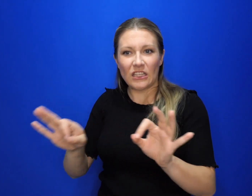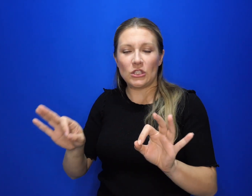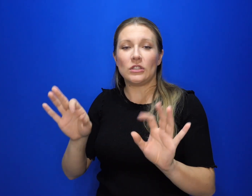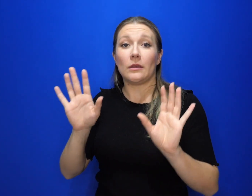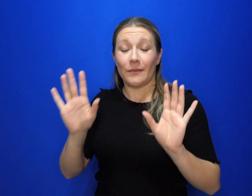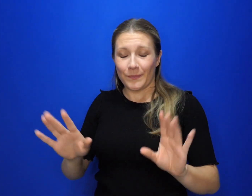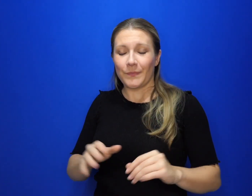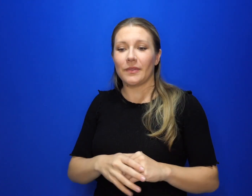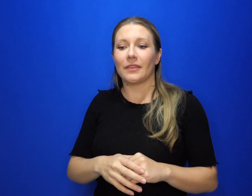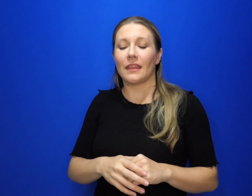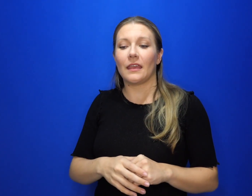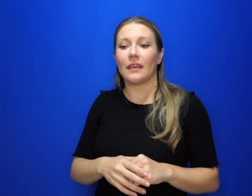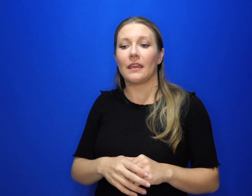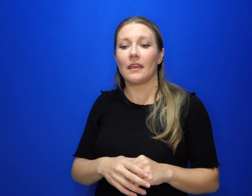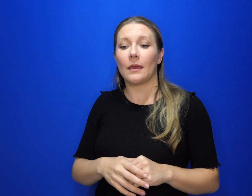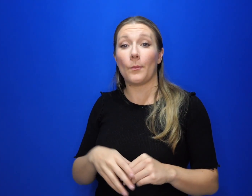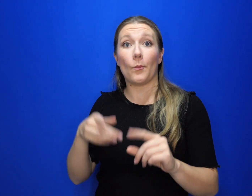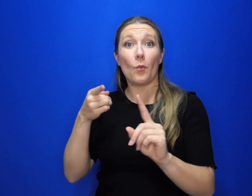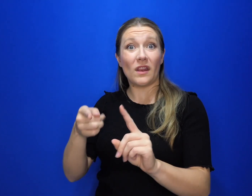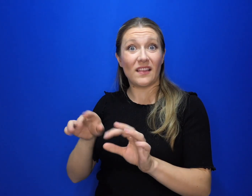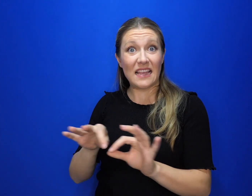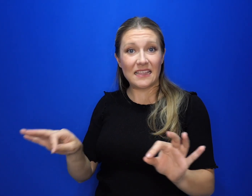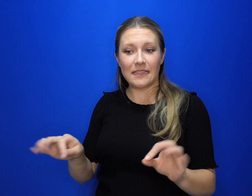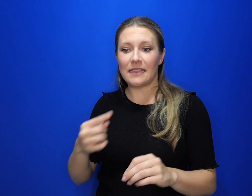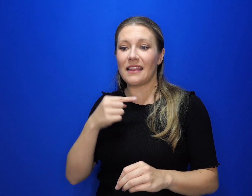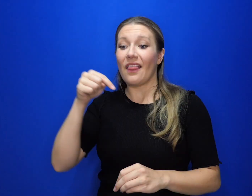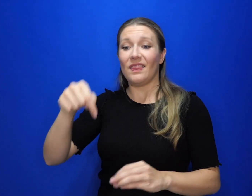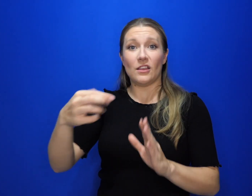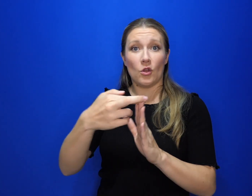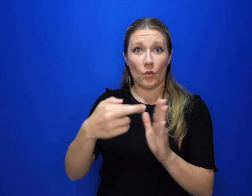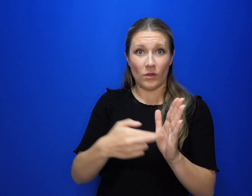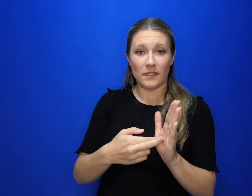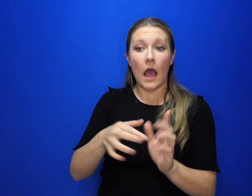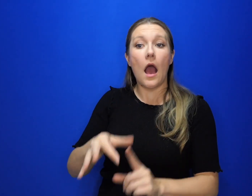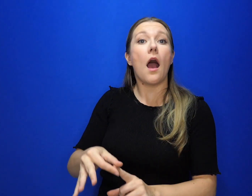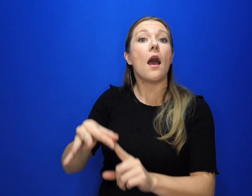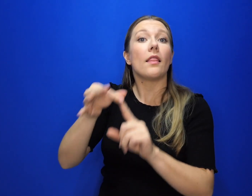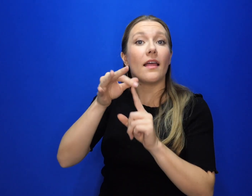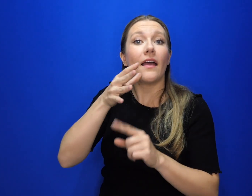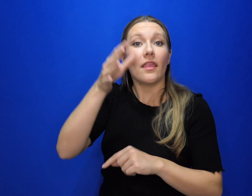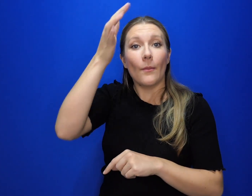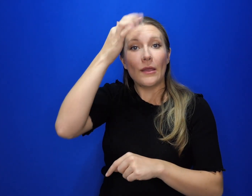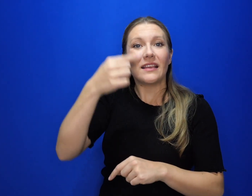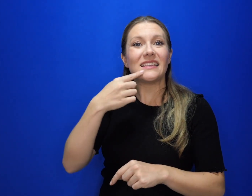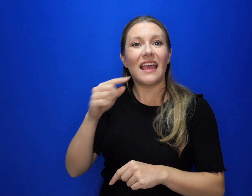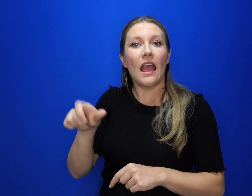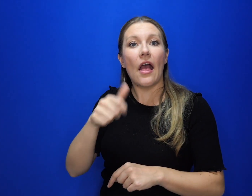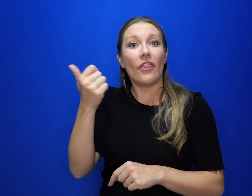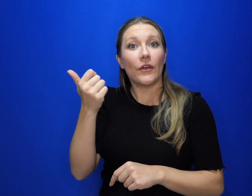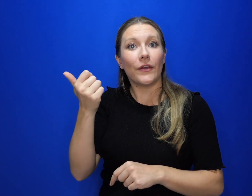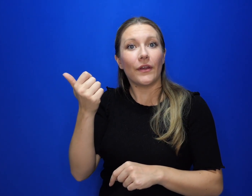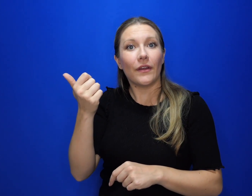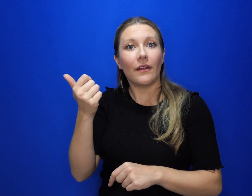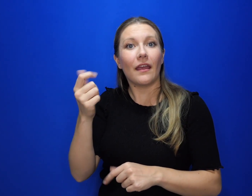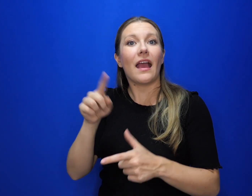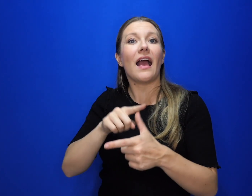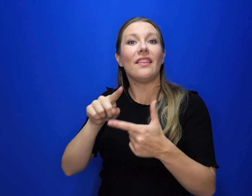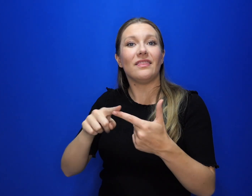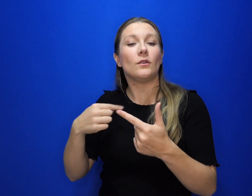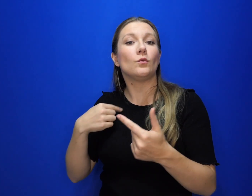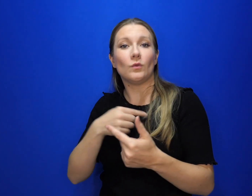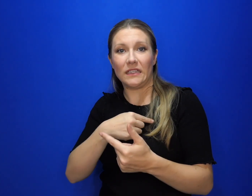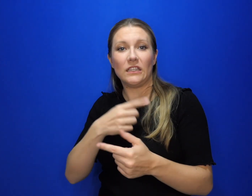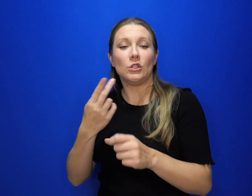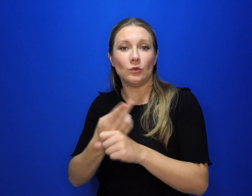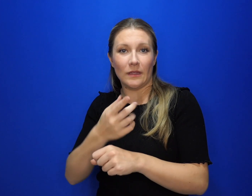you'll word it any way you will, but basically what it says is, these are the rules unless the parents say otherwise. And then